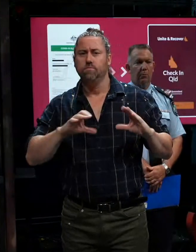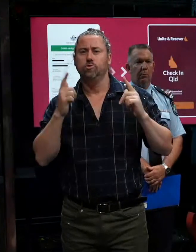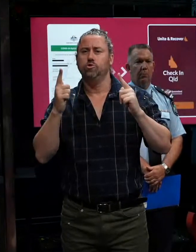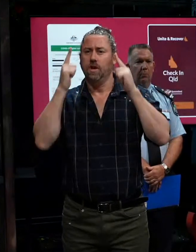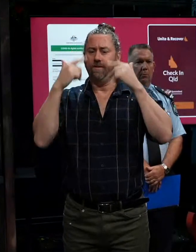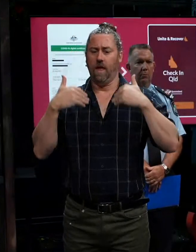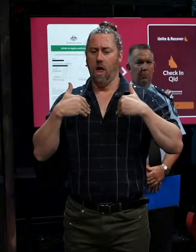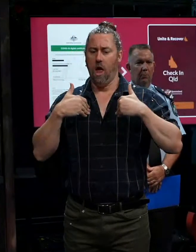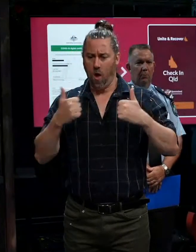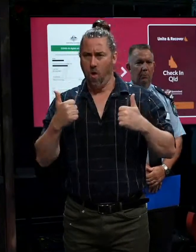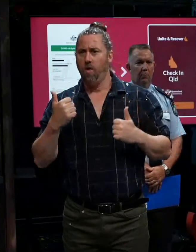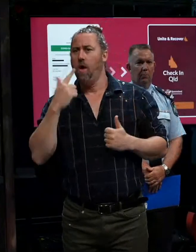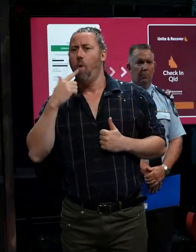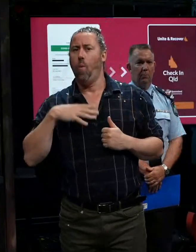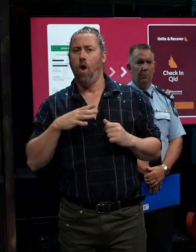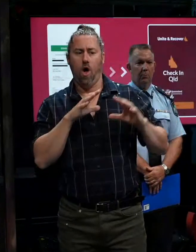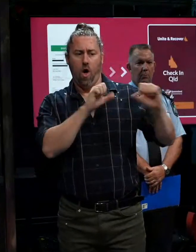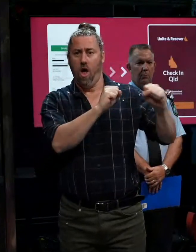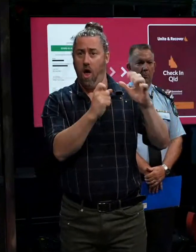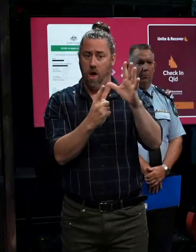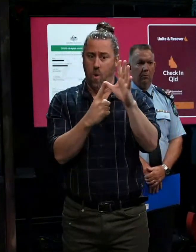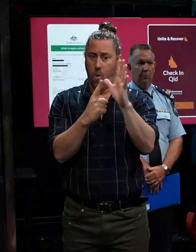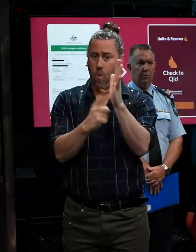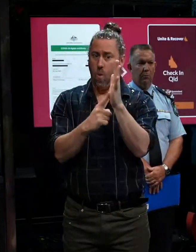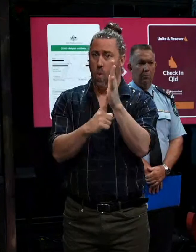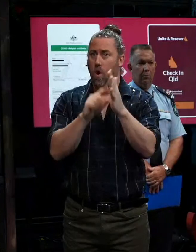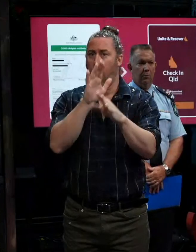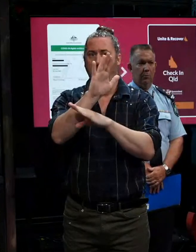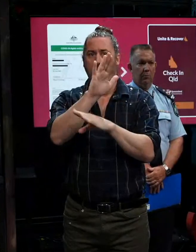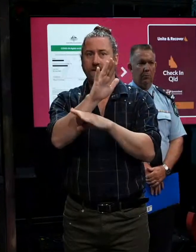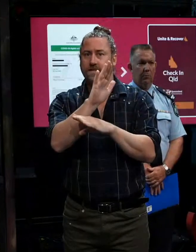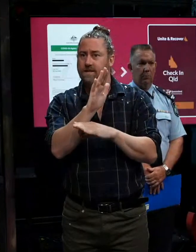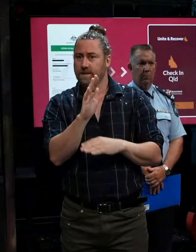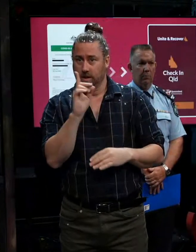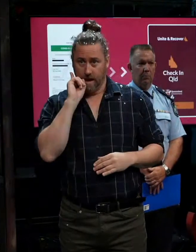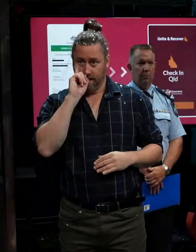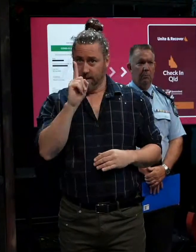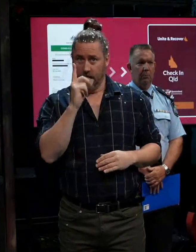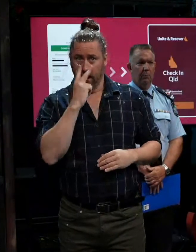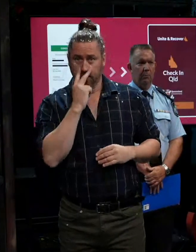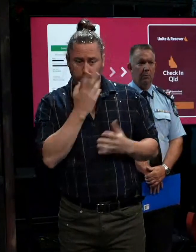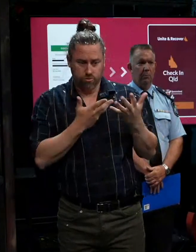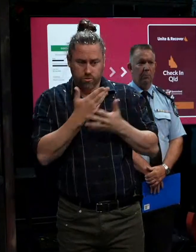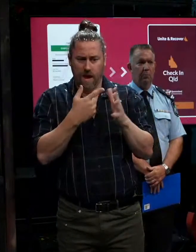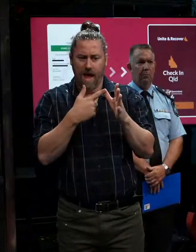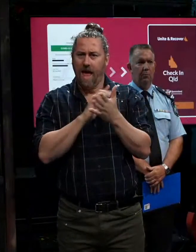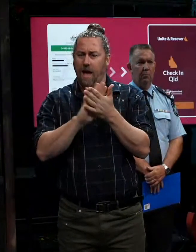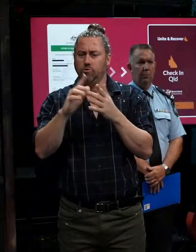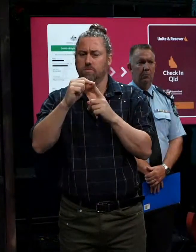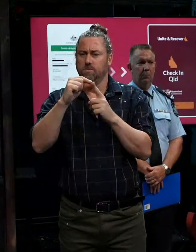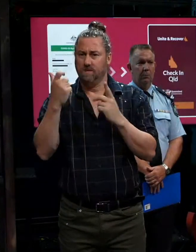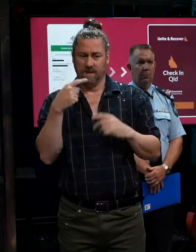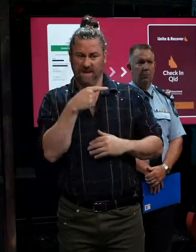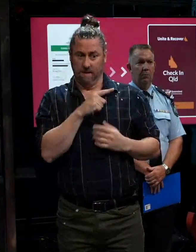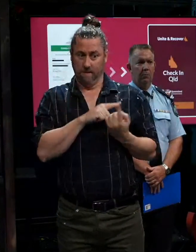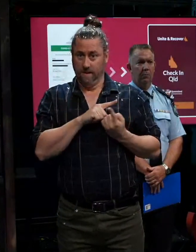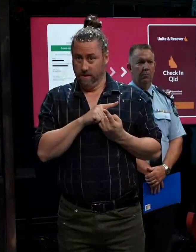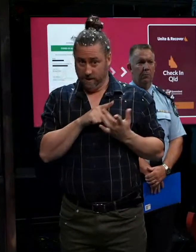officers pushed for a temporary pause on all overseas arrivals at that AHPPC meeting. Did you advocate for that? Look, at this stage, there's